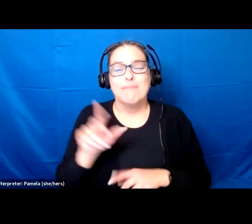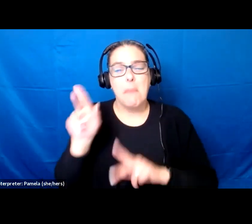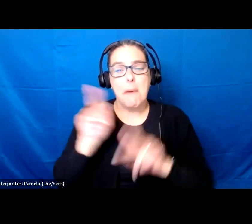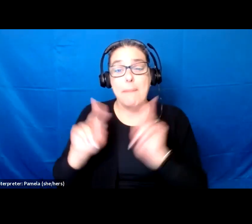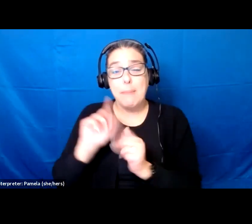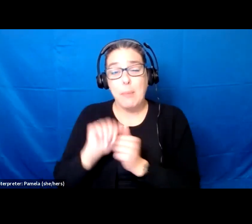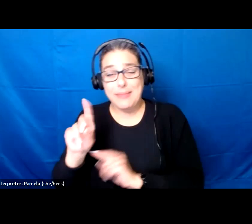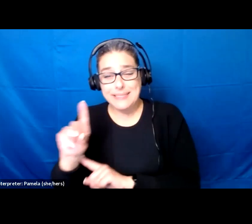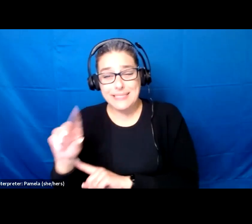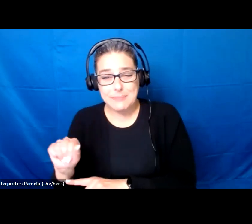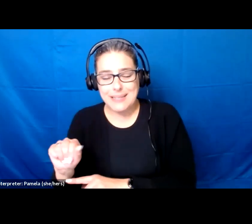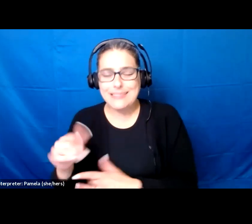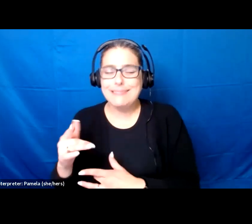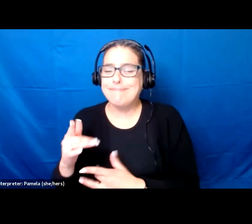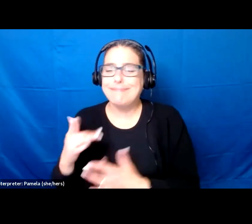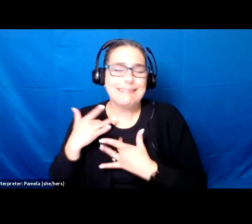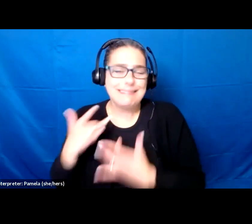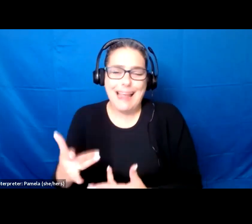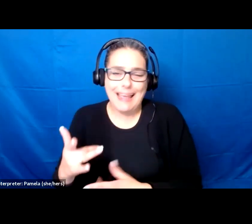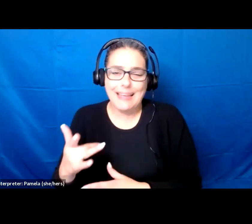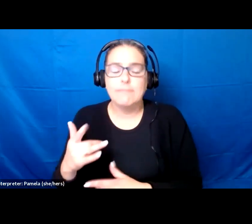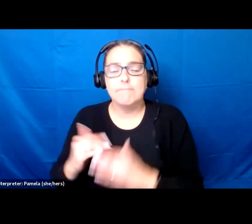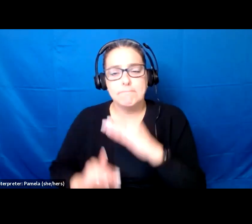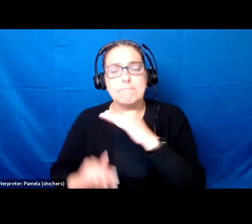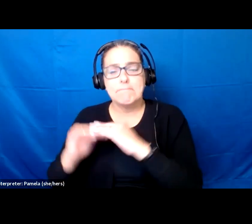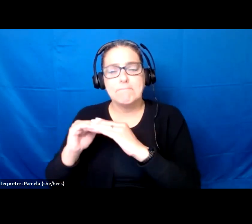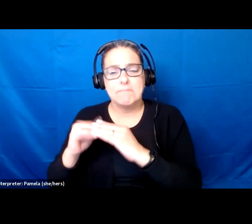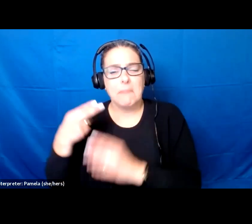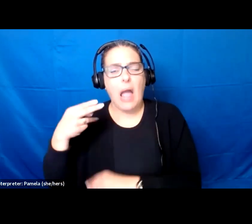a higher degree.